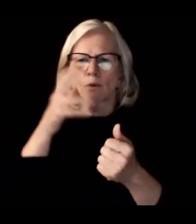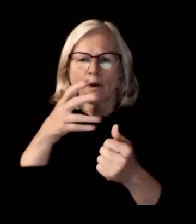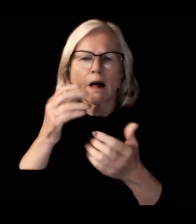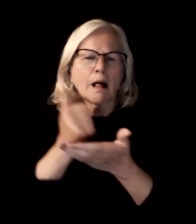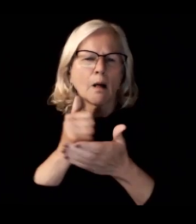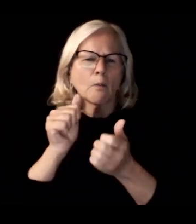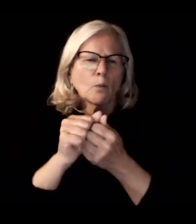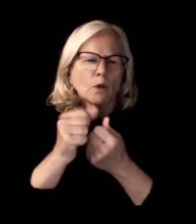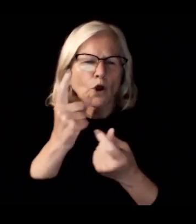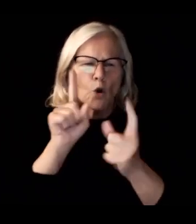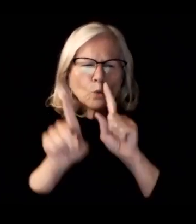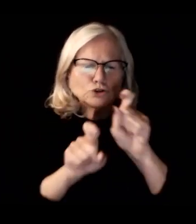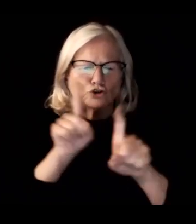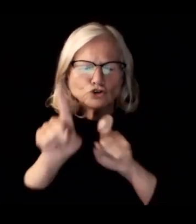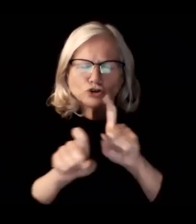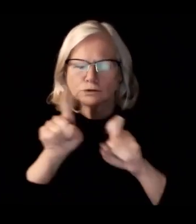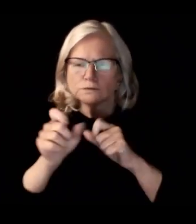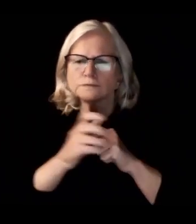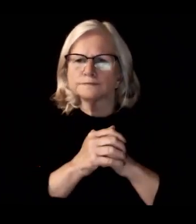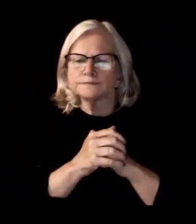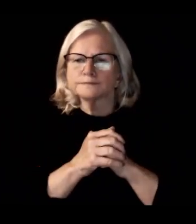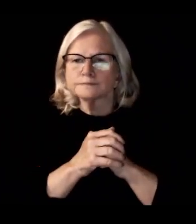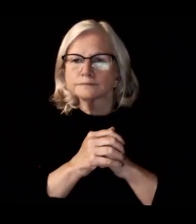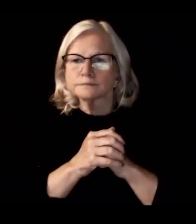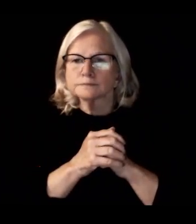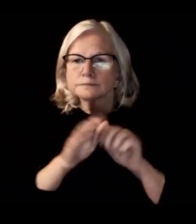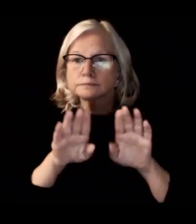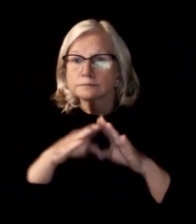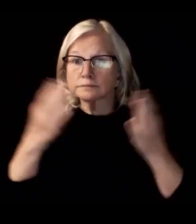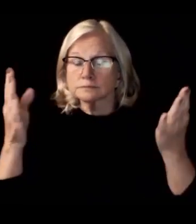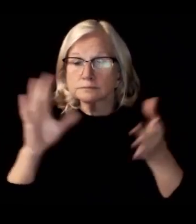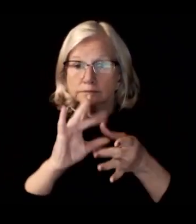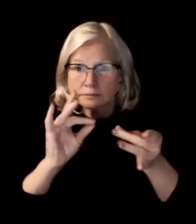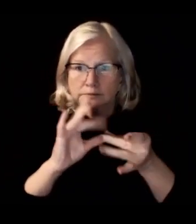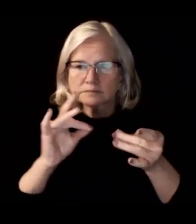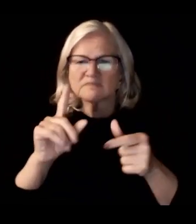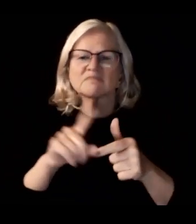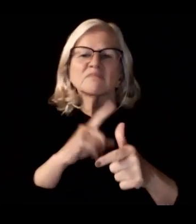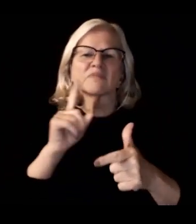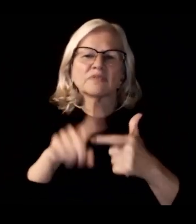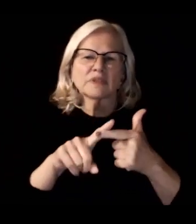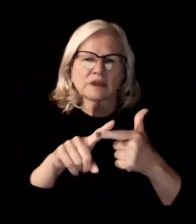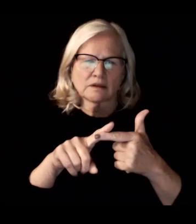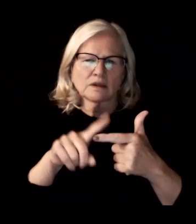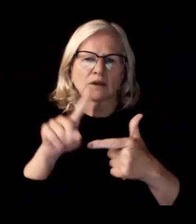statements, we will open it up for questions from reporters on the line, but first, let me turn it over to Chris Ersman.